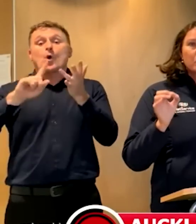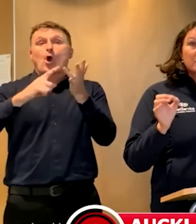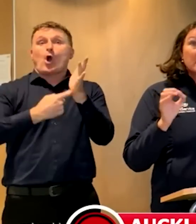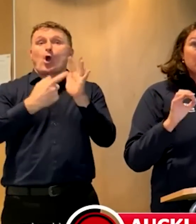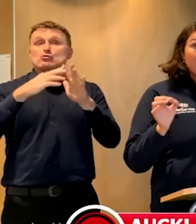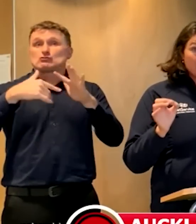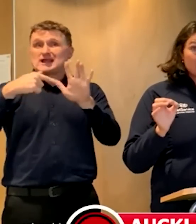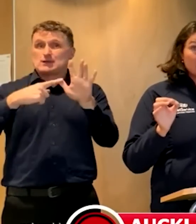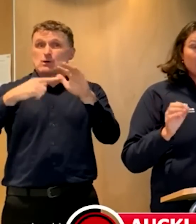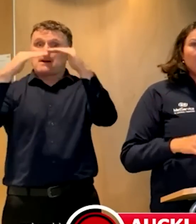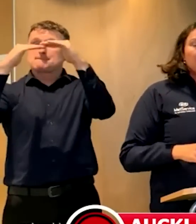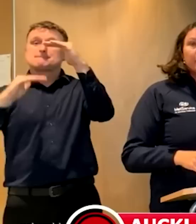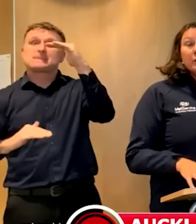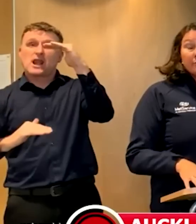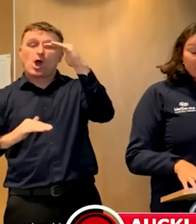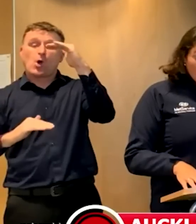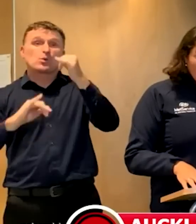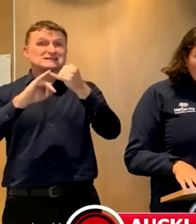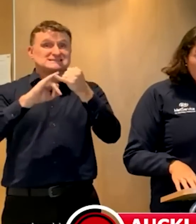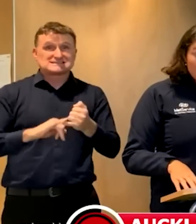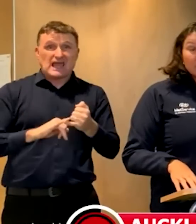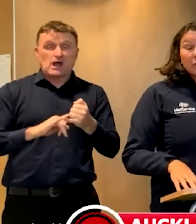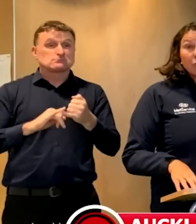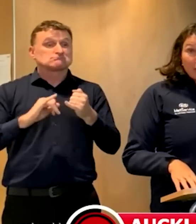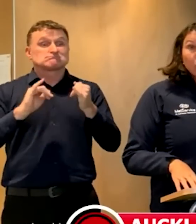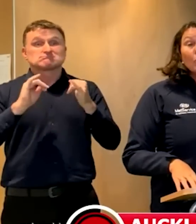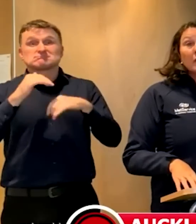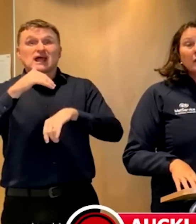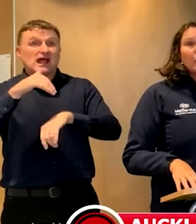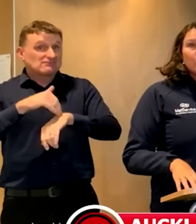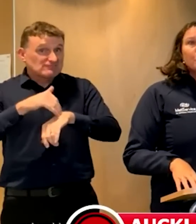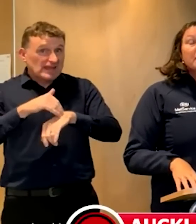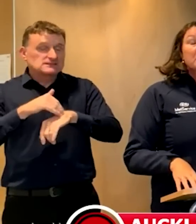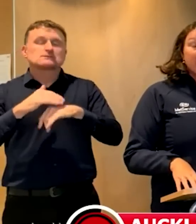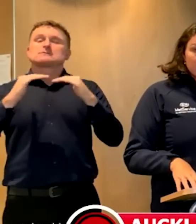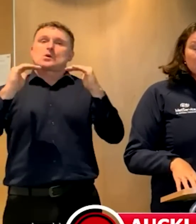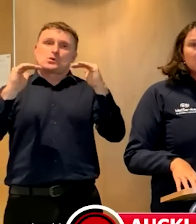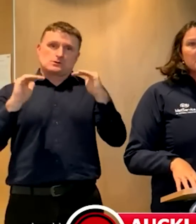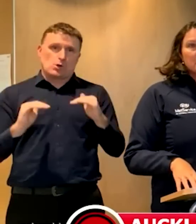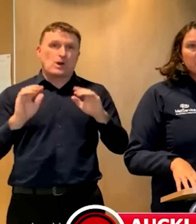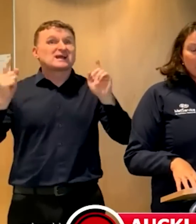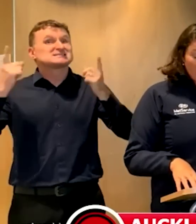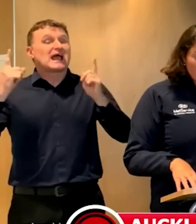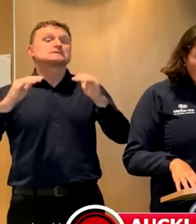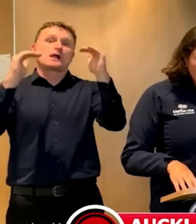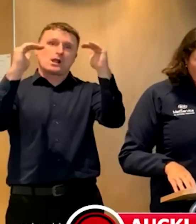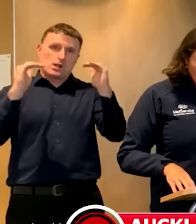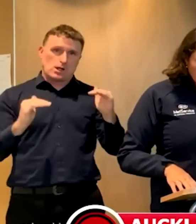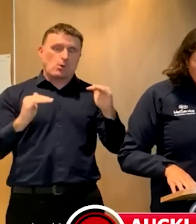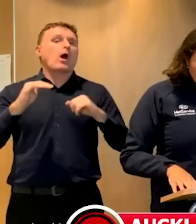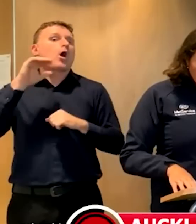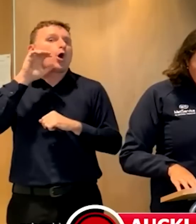not everyone will see impacts. If you live in the area that is in the red warning, you should expect to see some